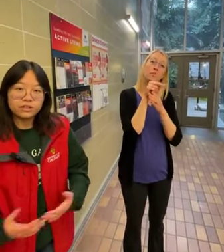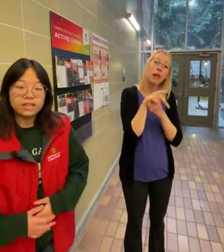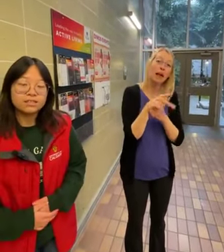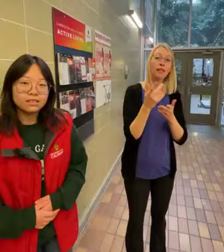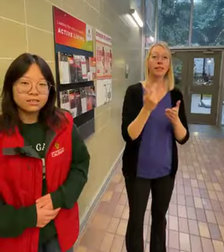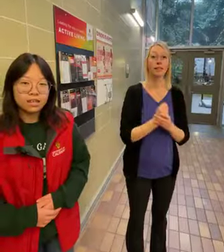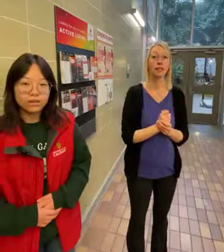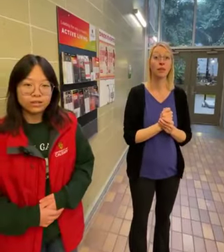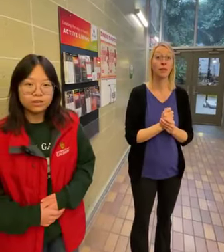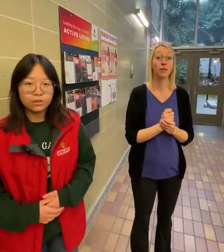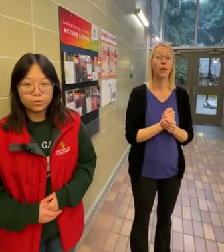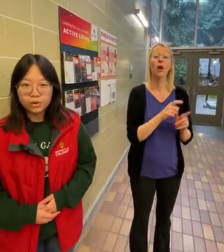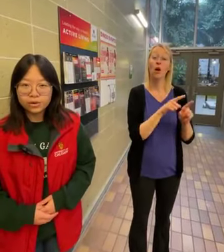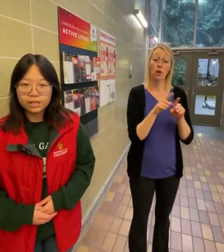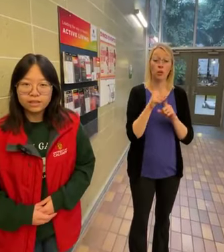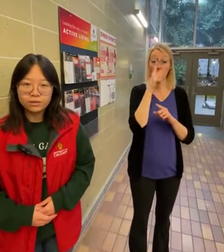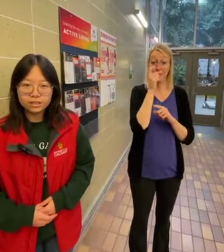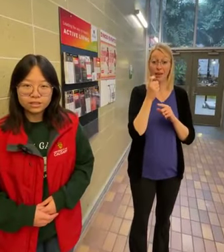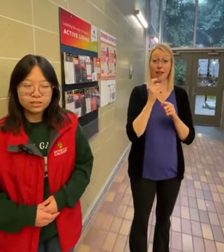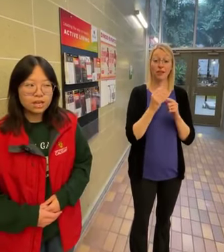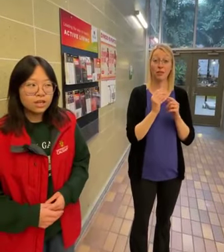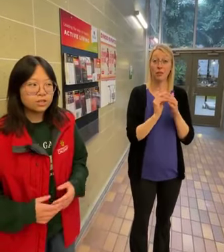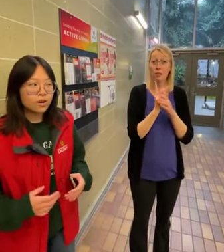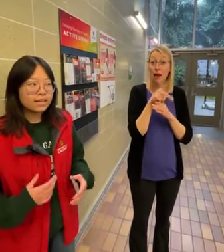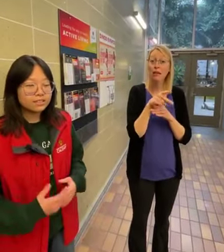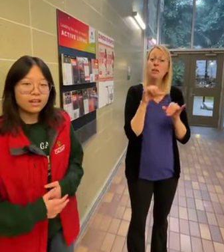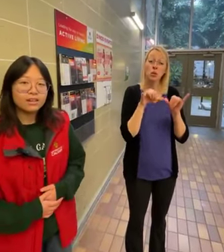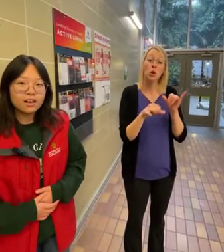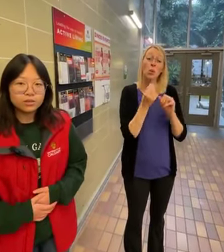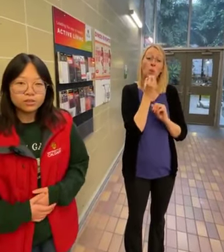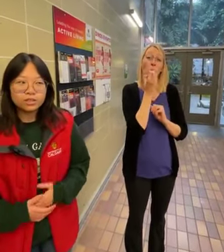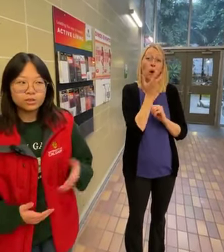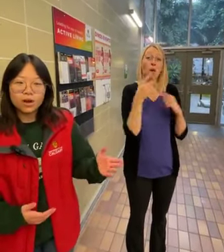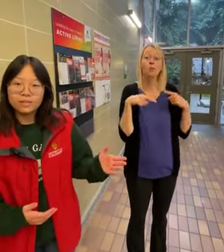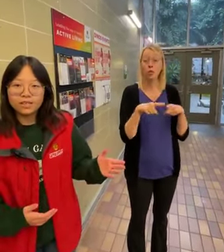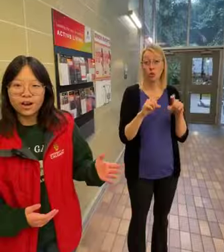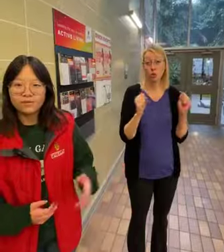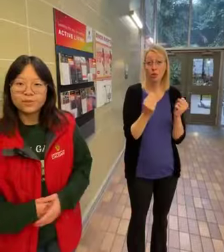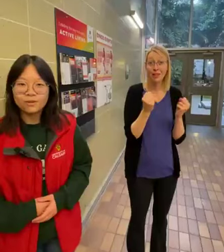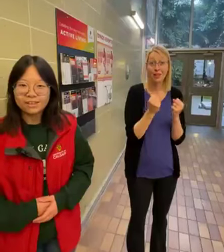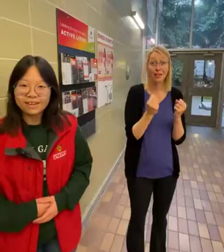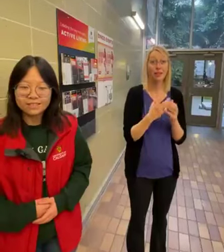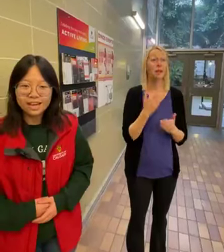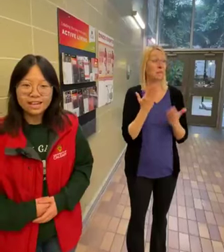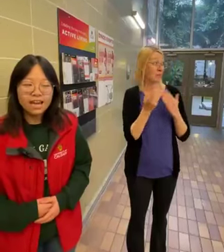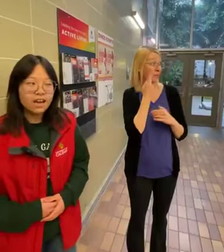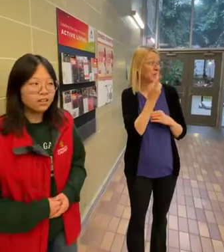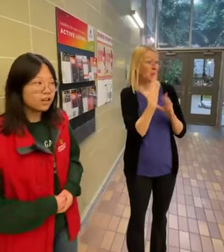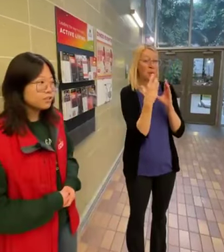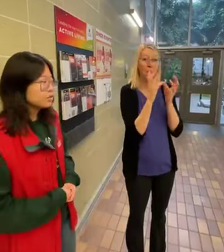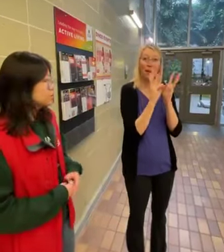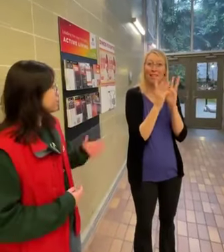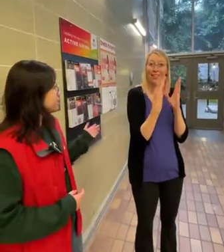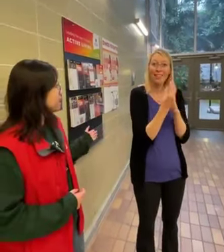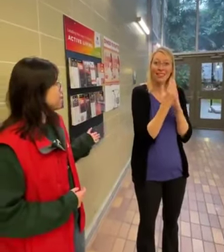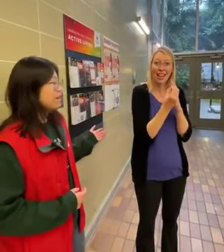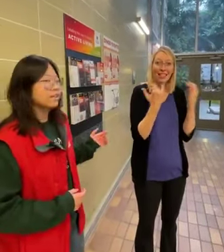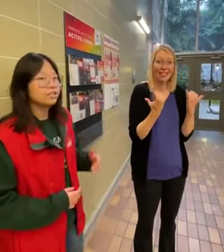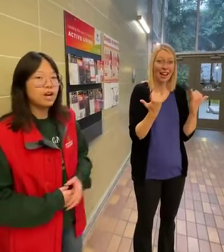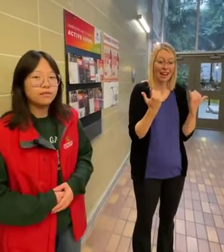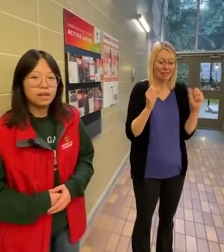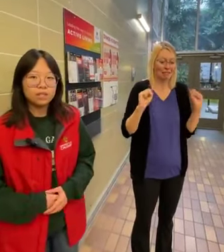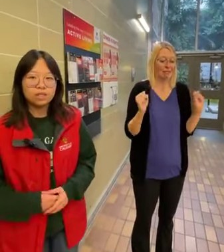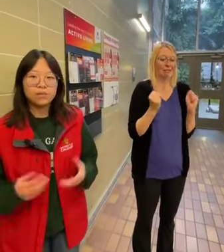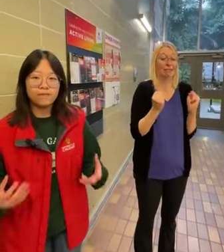all that greenery, it does stay relatively warm in the winters. So as it's getting a lot colder, as you probably saw from the weather outside, a lot of students will like to